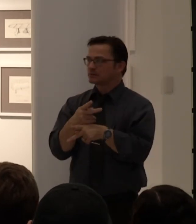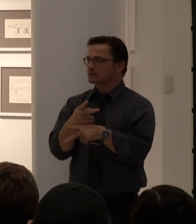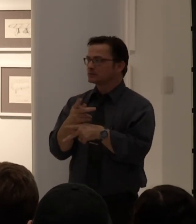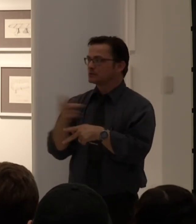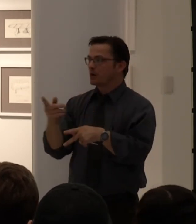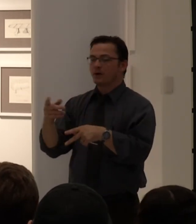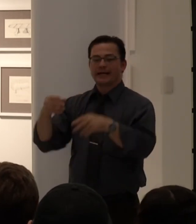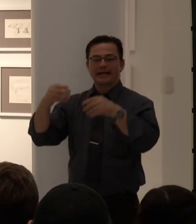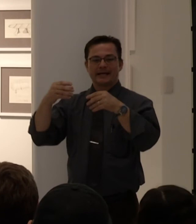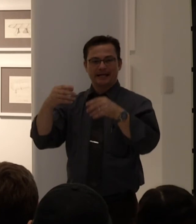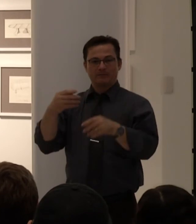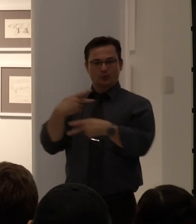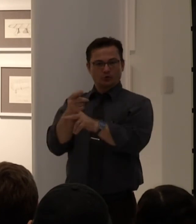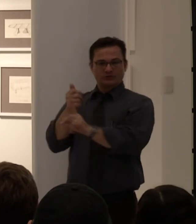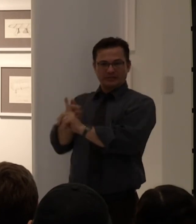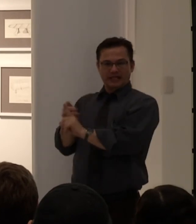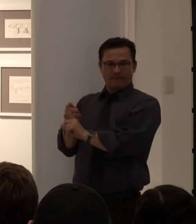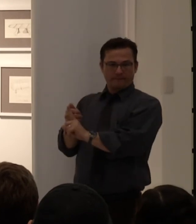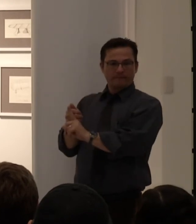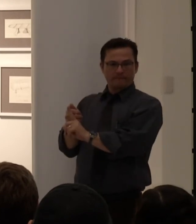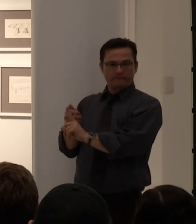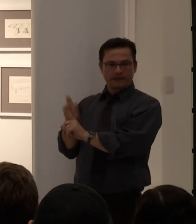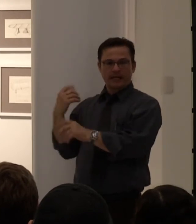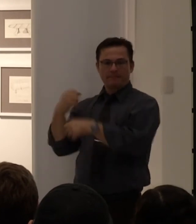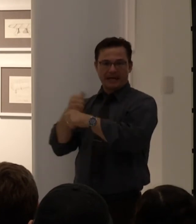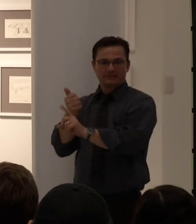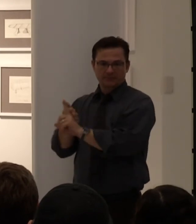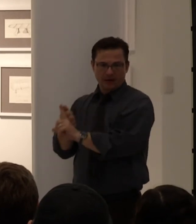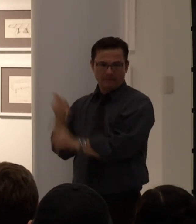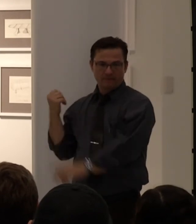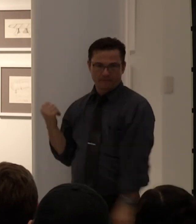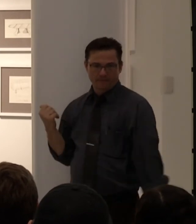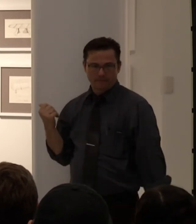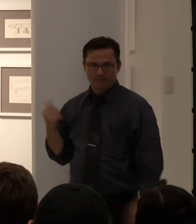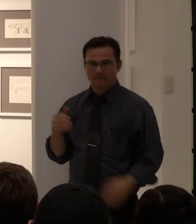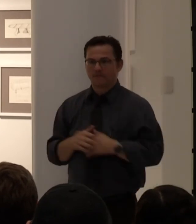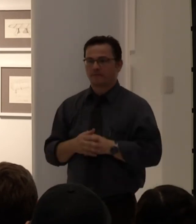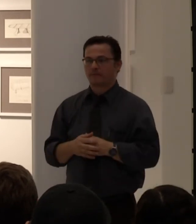He self-produces. He is the manufacturer.